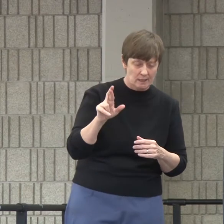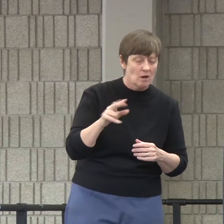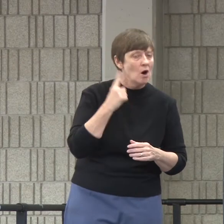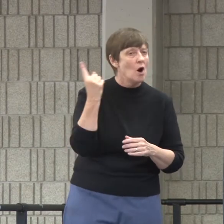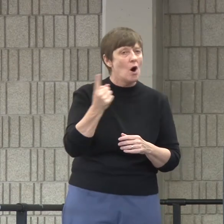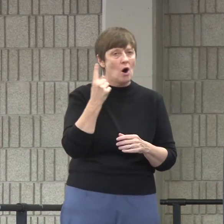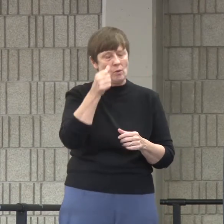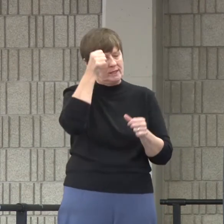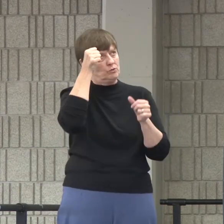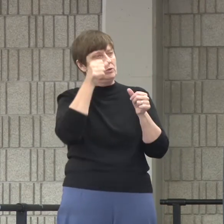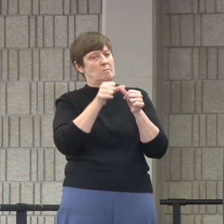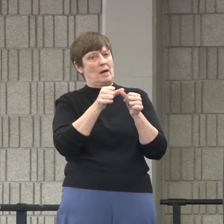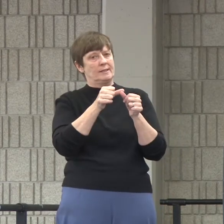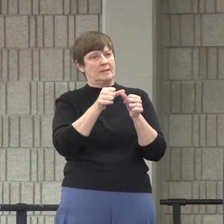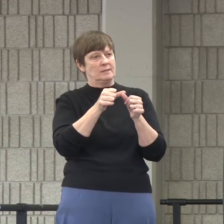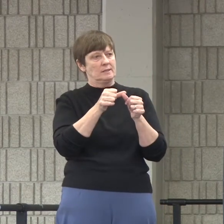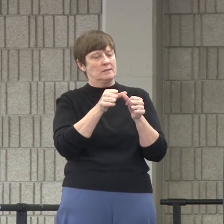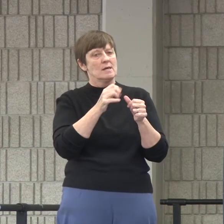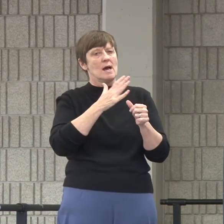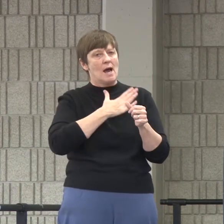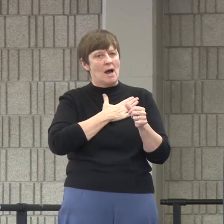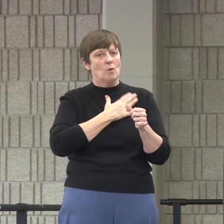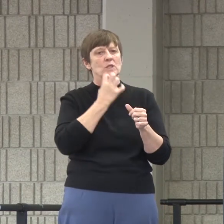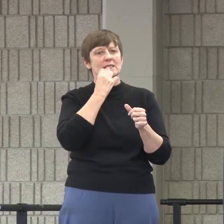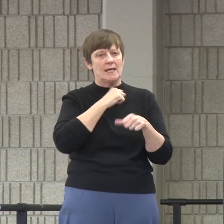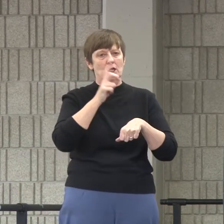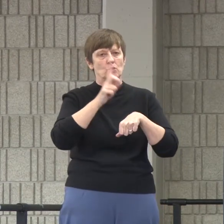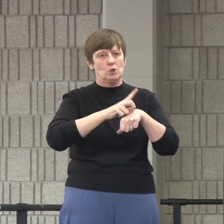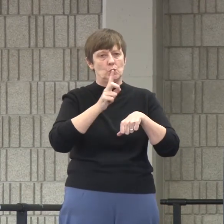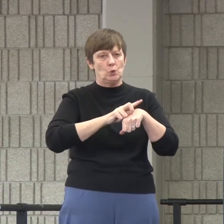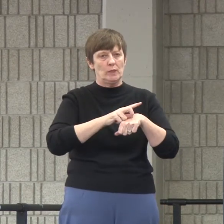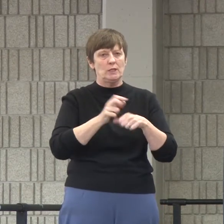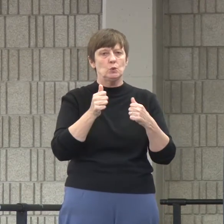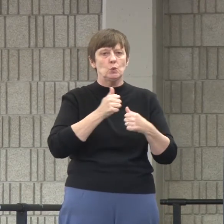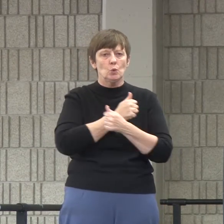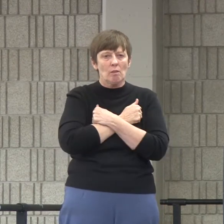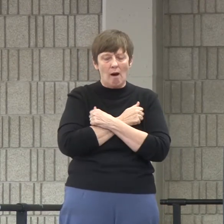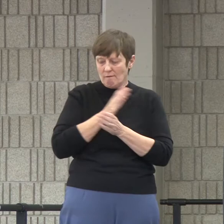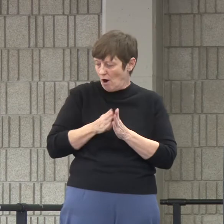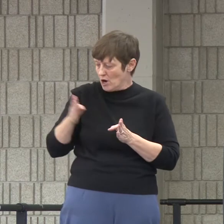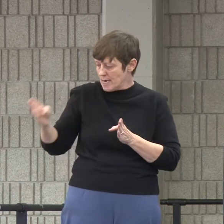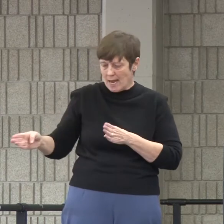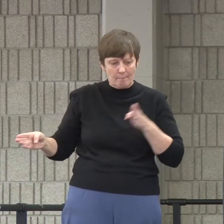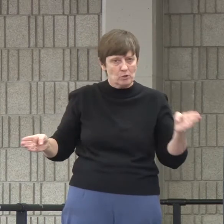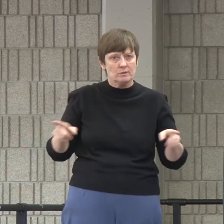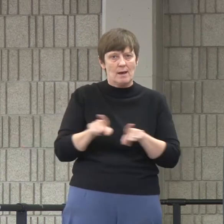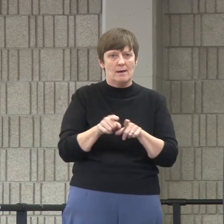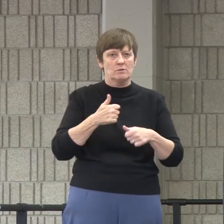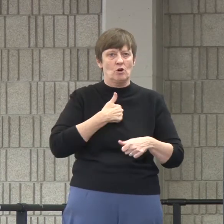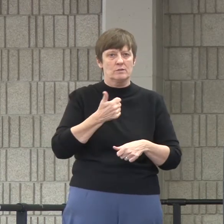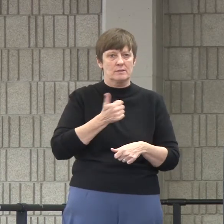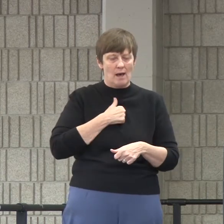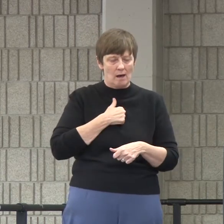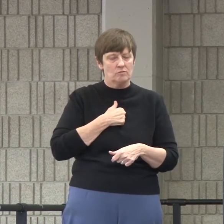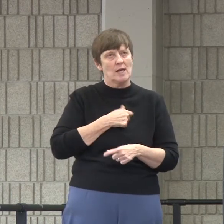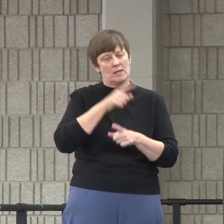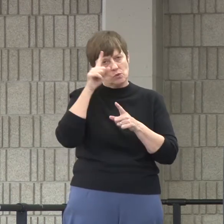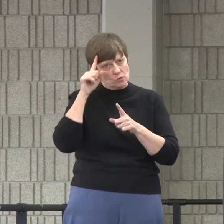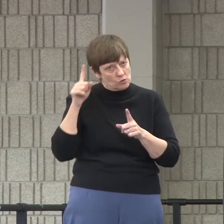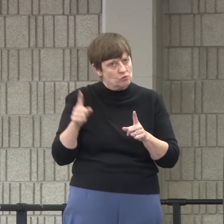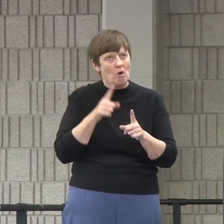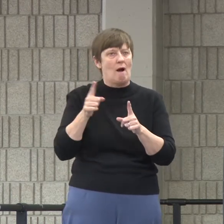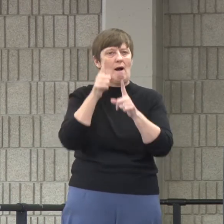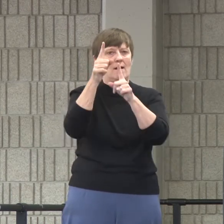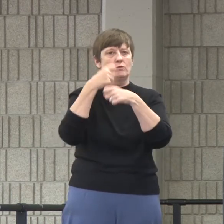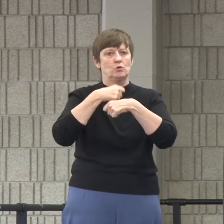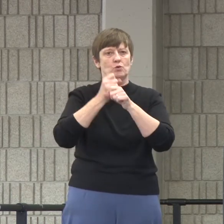always remind us of our sacred duty to love our neighbors as ourselves, and to strive to create a